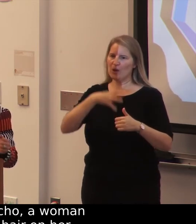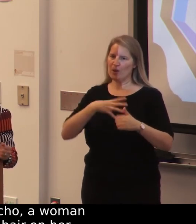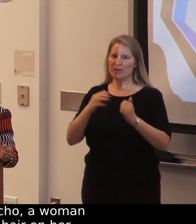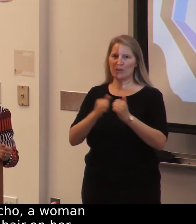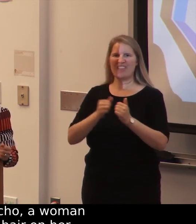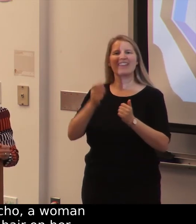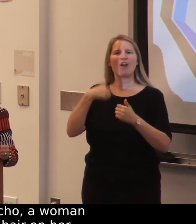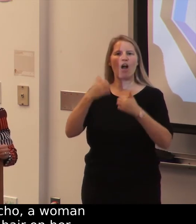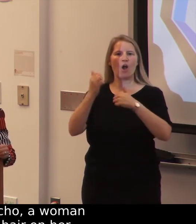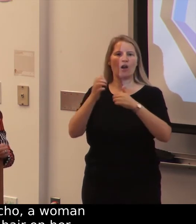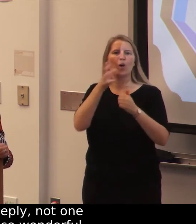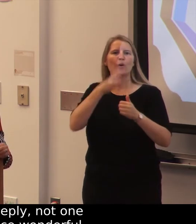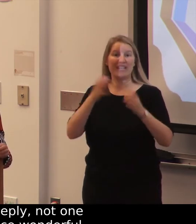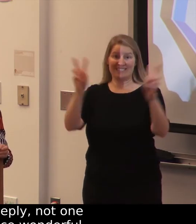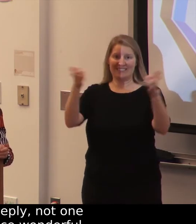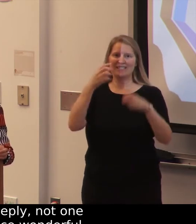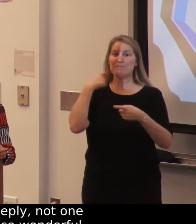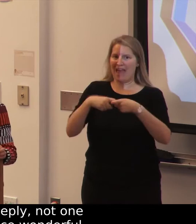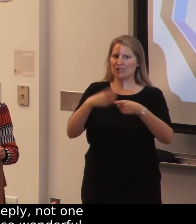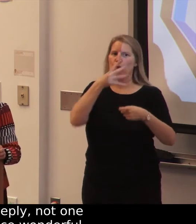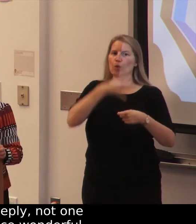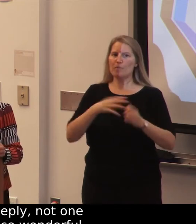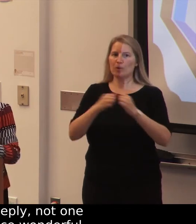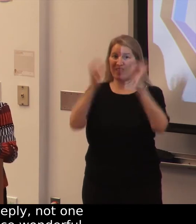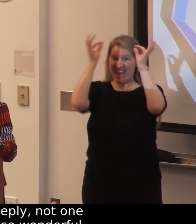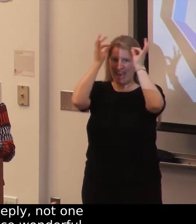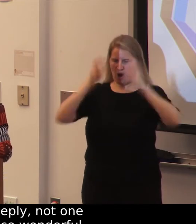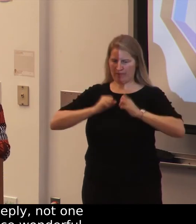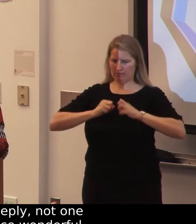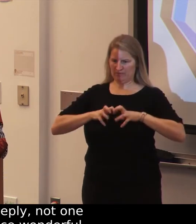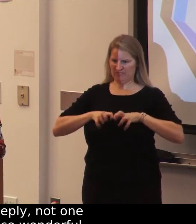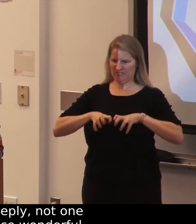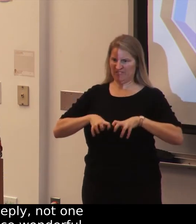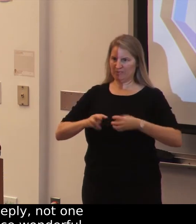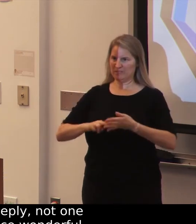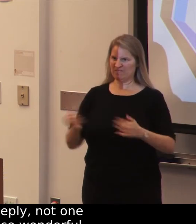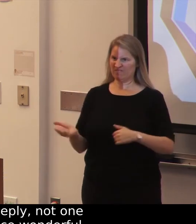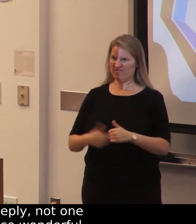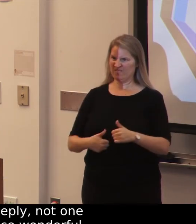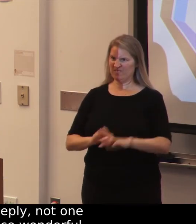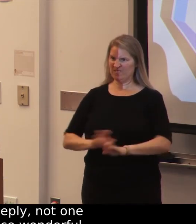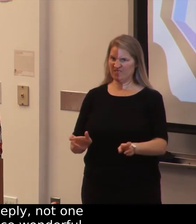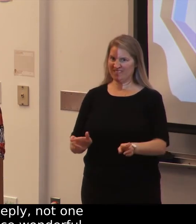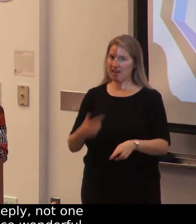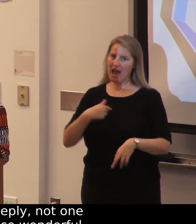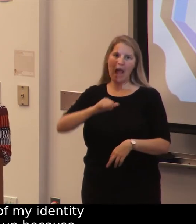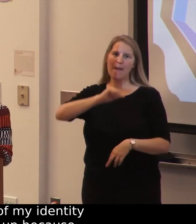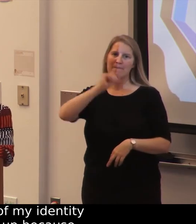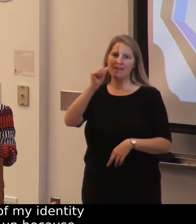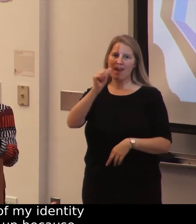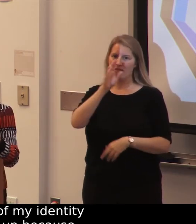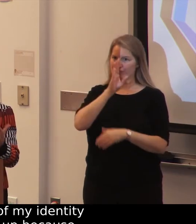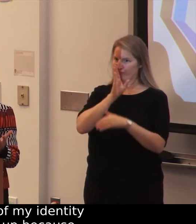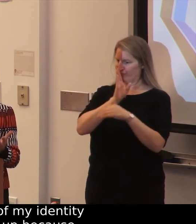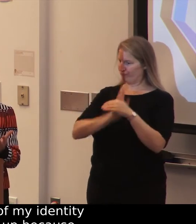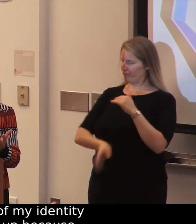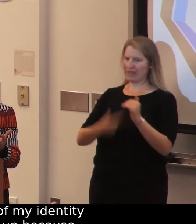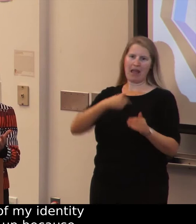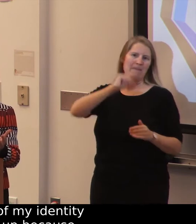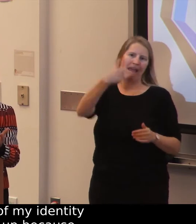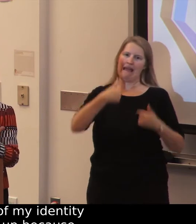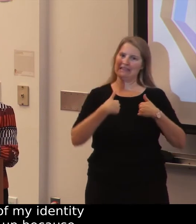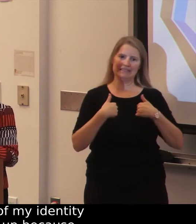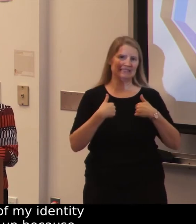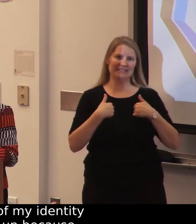on her chest, right? And I arrive fighting deeply, not one of these nice, wonderful, docile females that were part of my